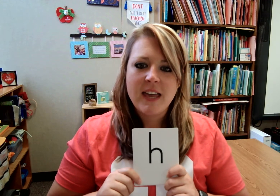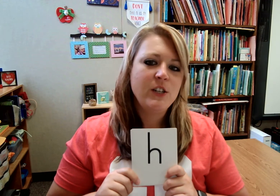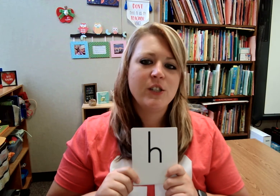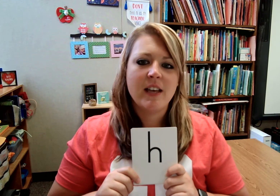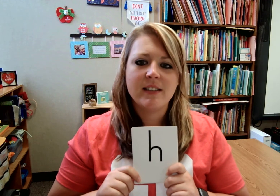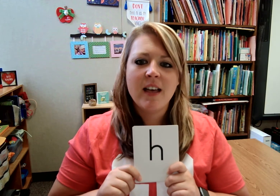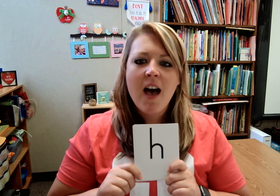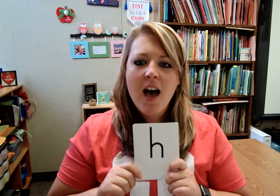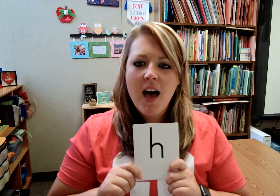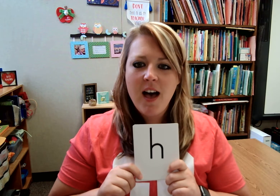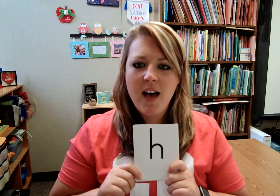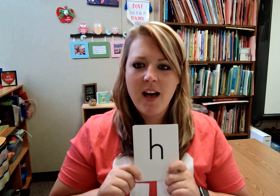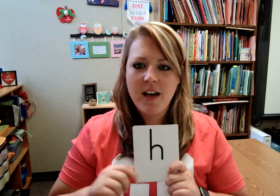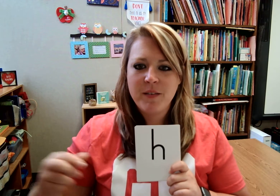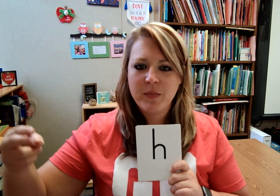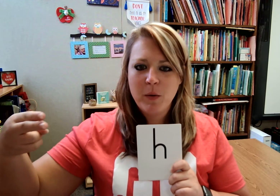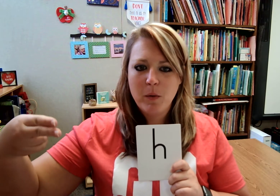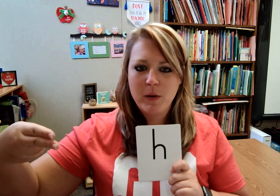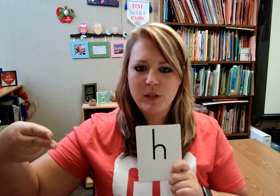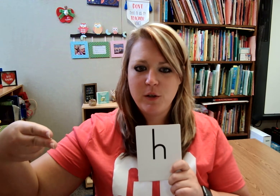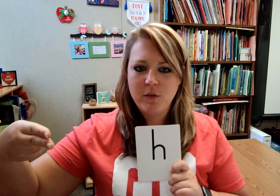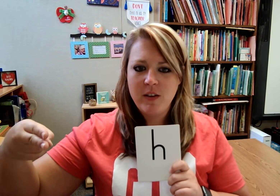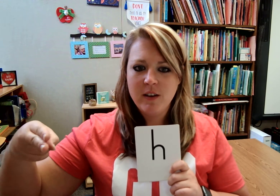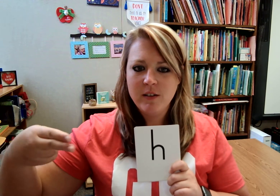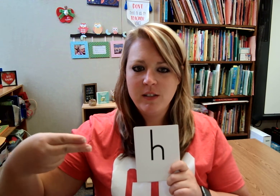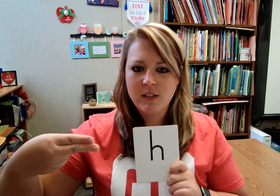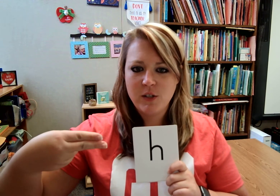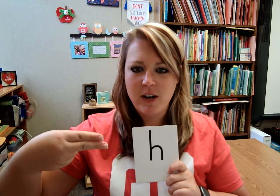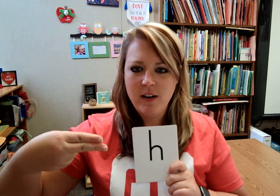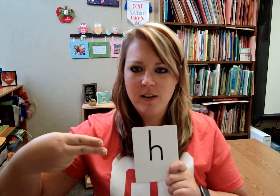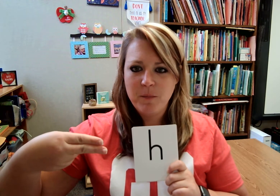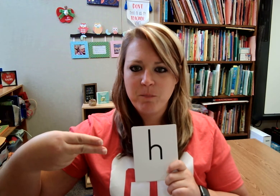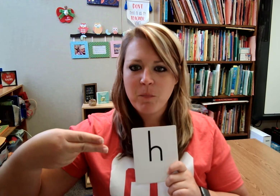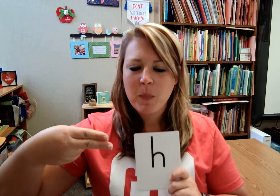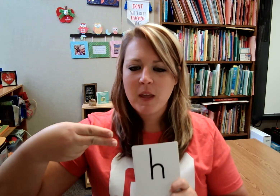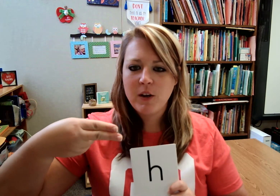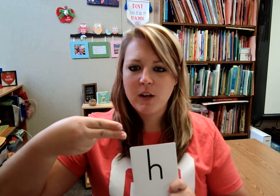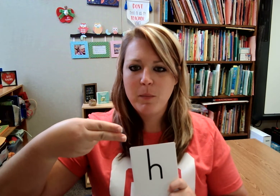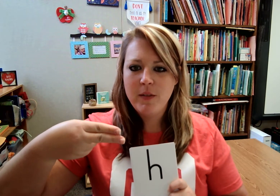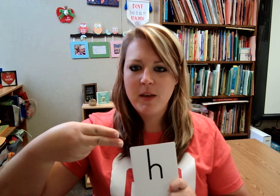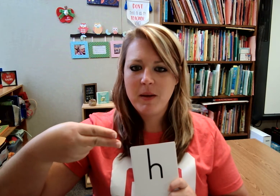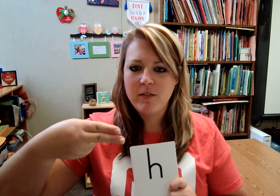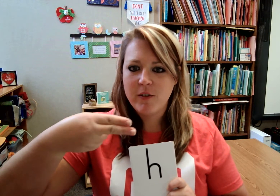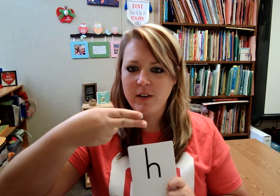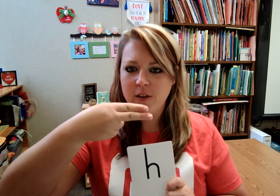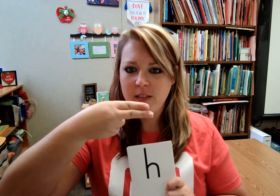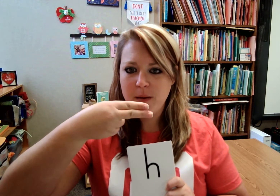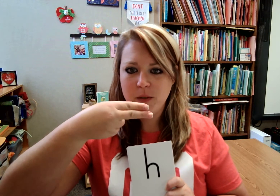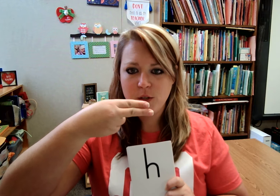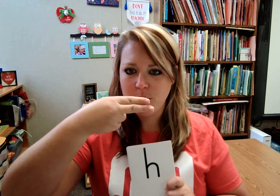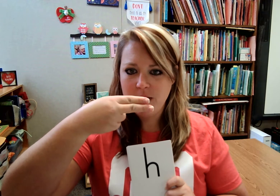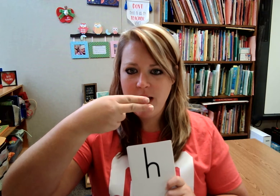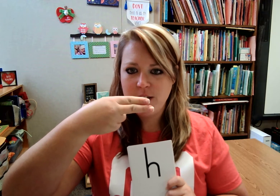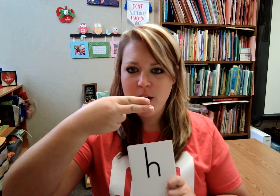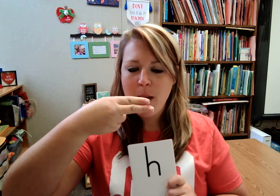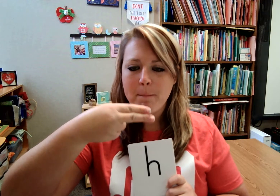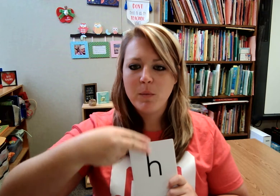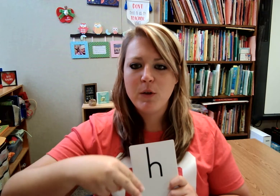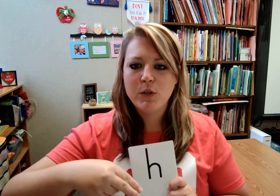H says we'll put 2 fingers straight. And you're going to put them in front of your lips. Don't touch, but you should